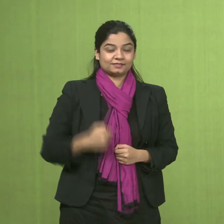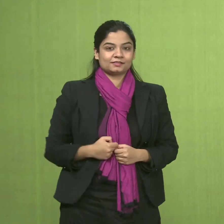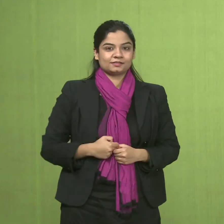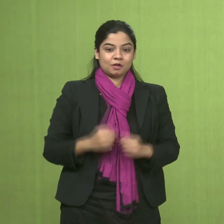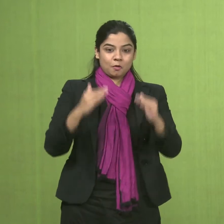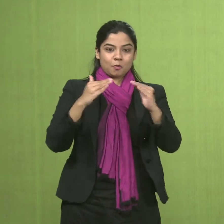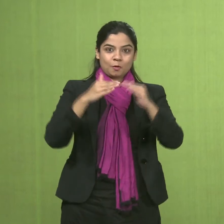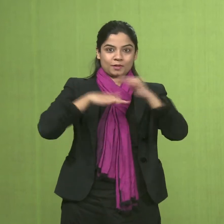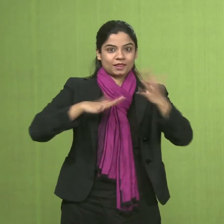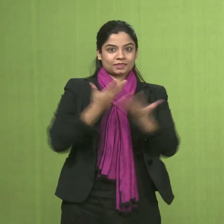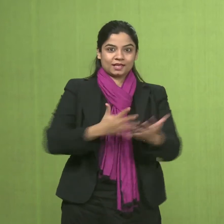First statement.